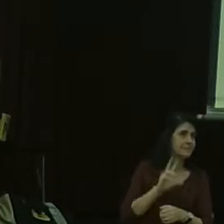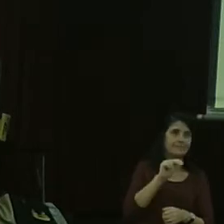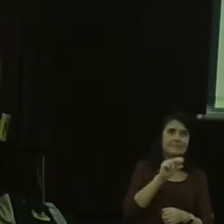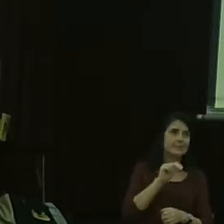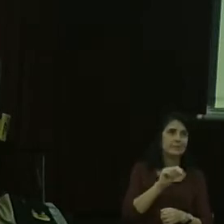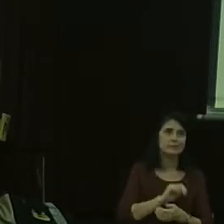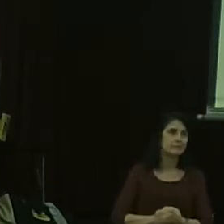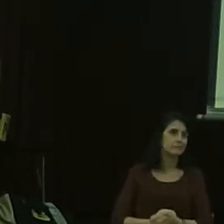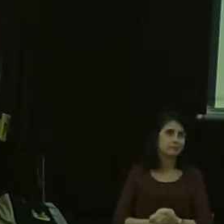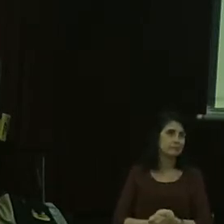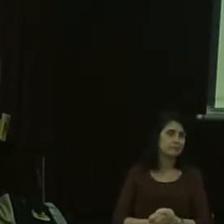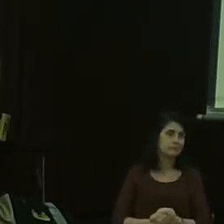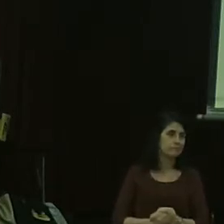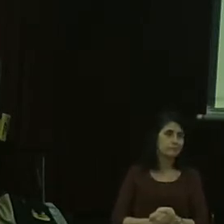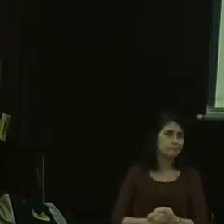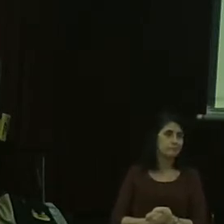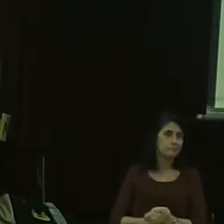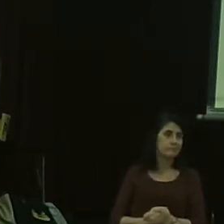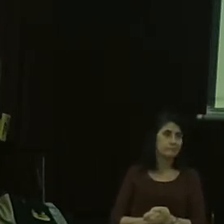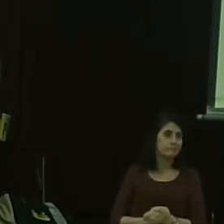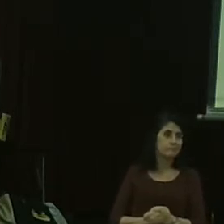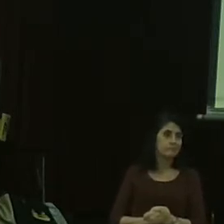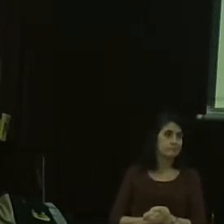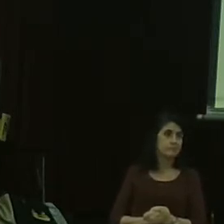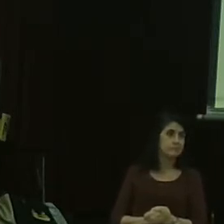Not to my knowledge, no.